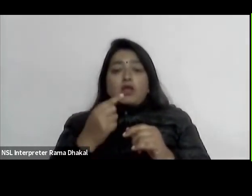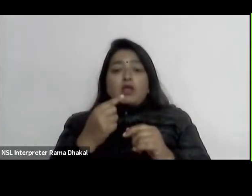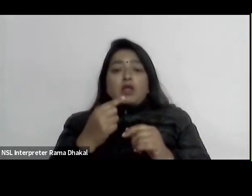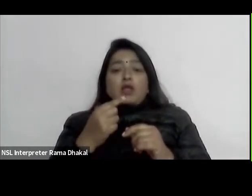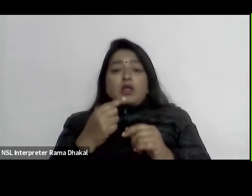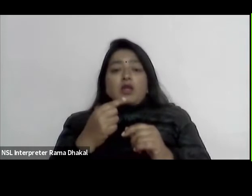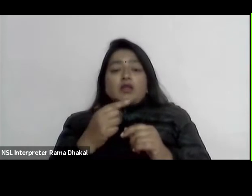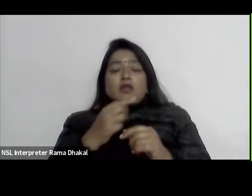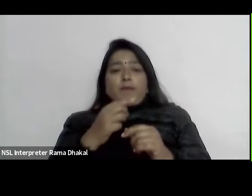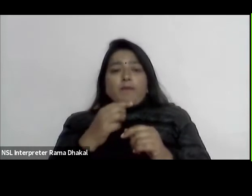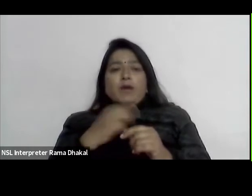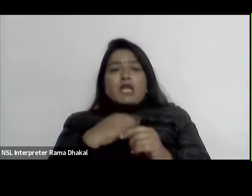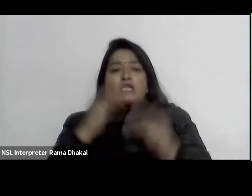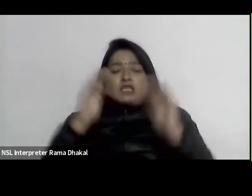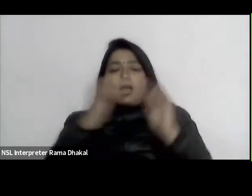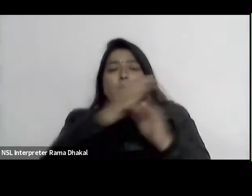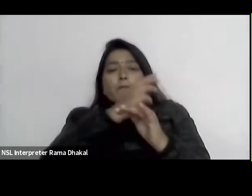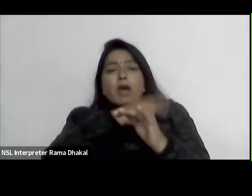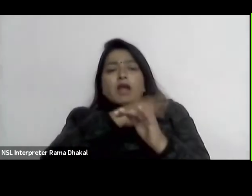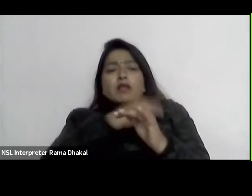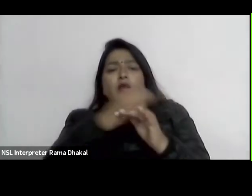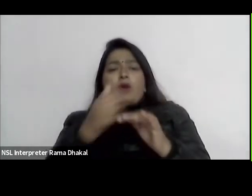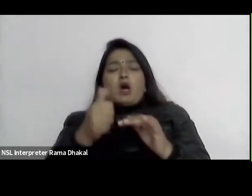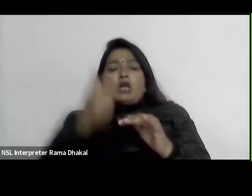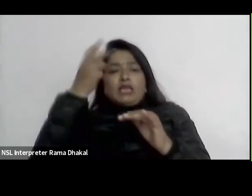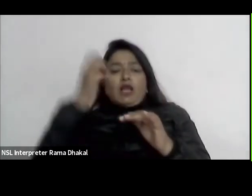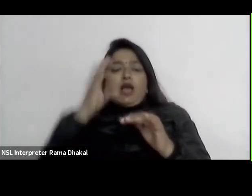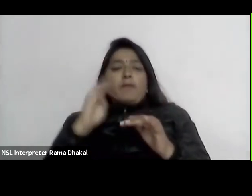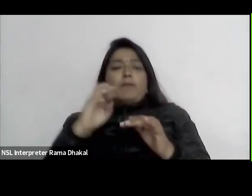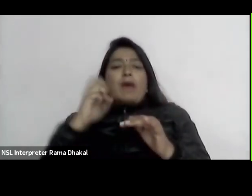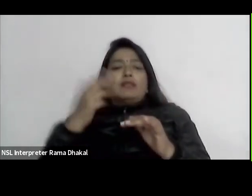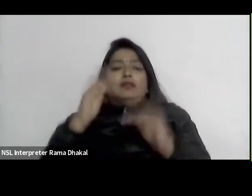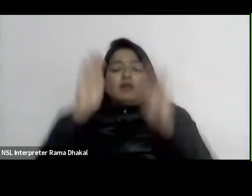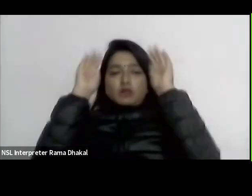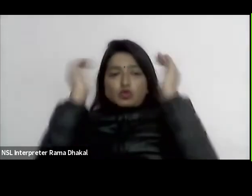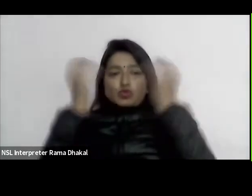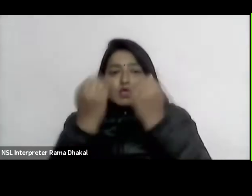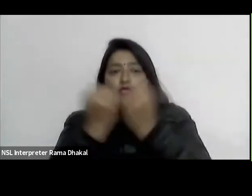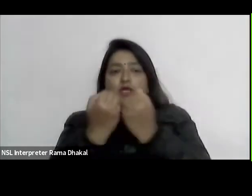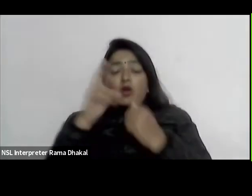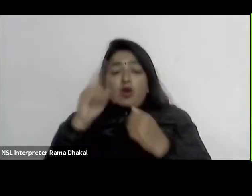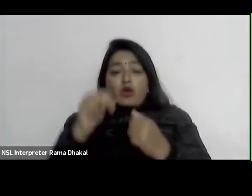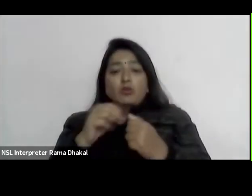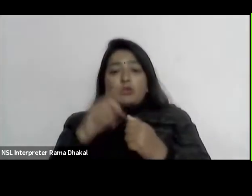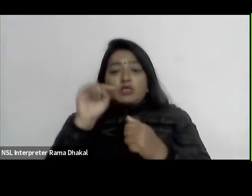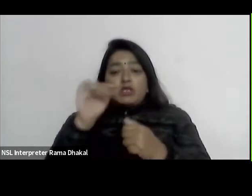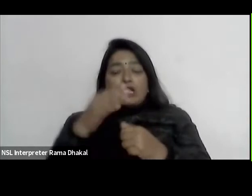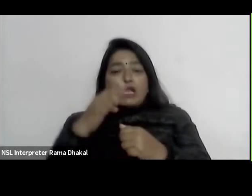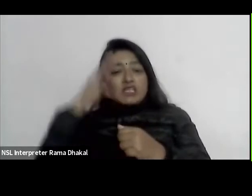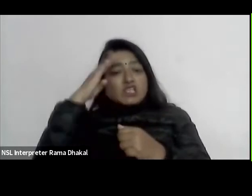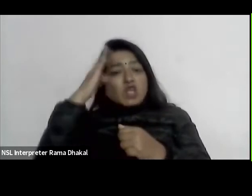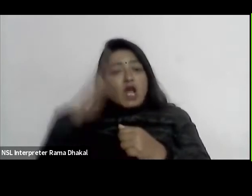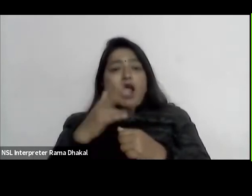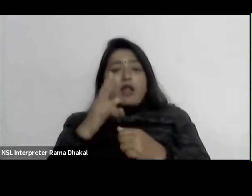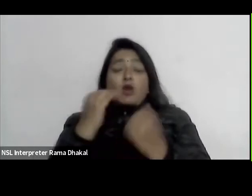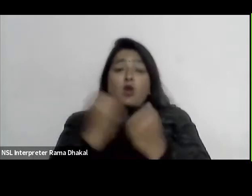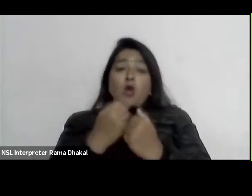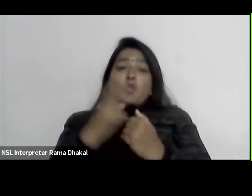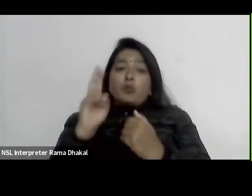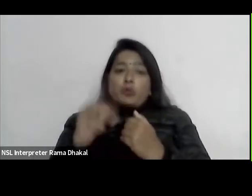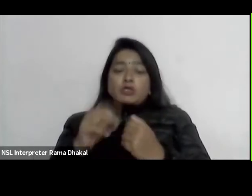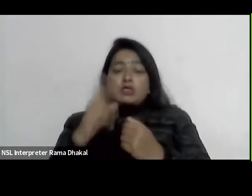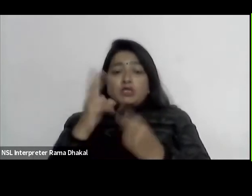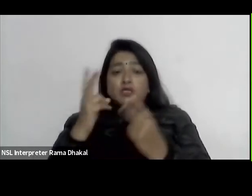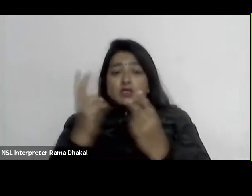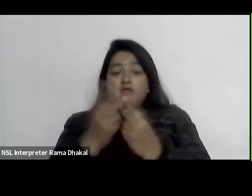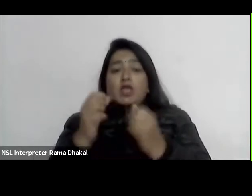protecting human rights defenders. And I know that the state is not always benign, especially on migrants and